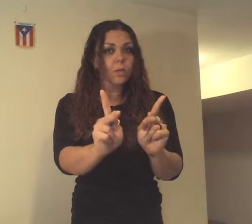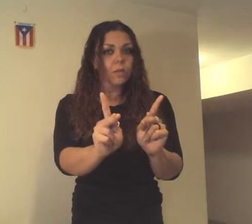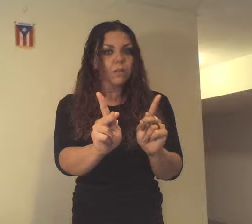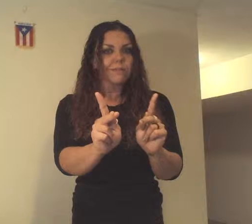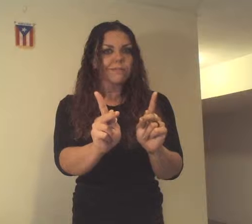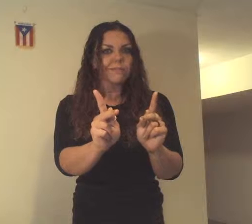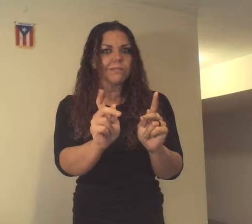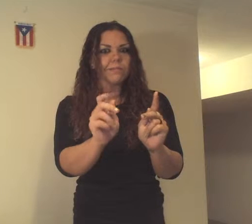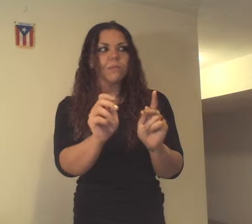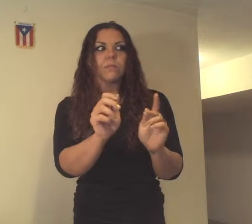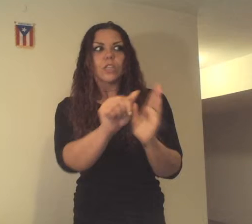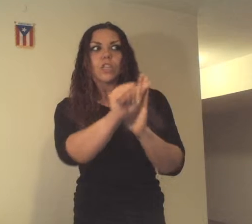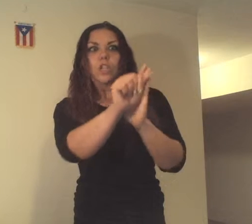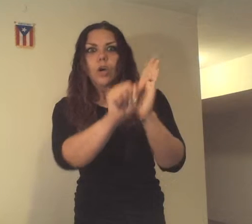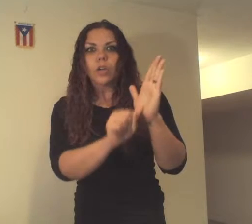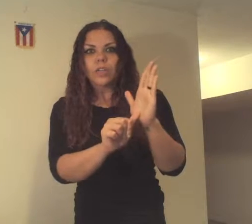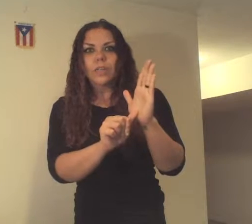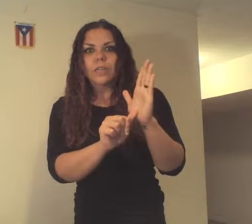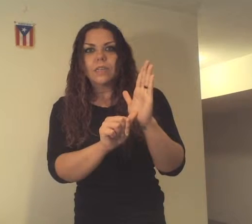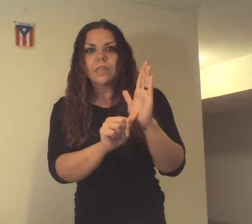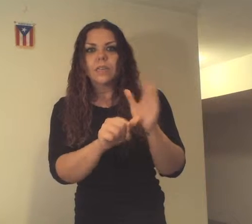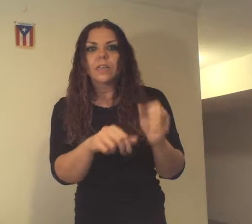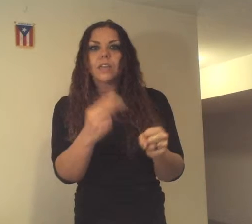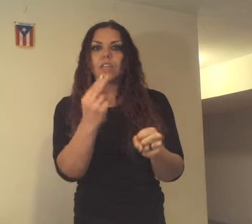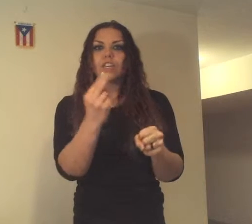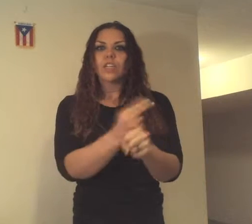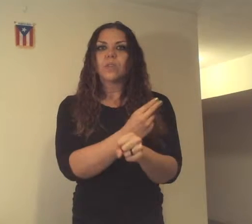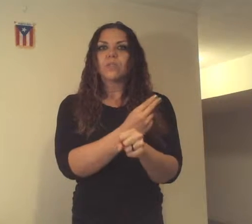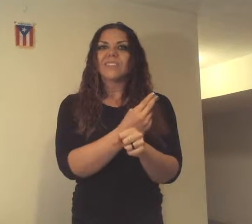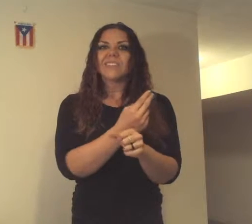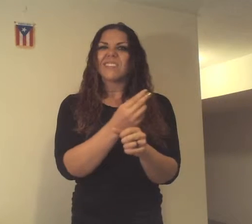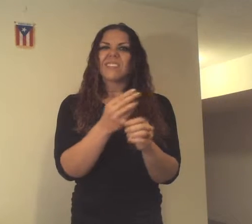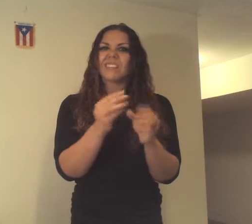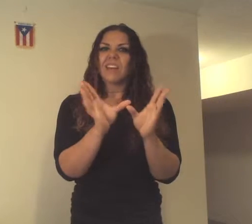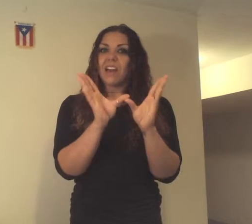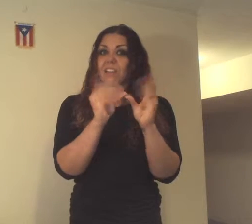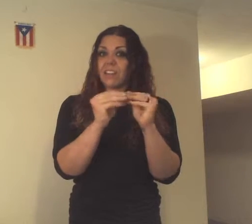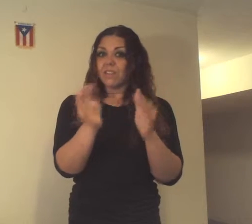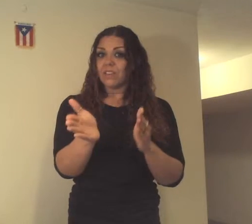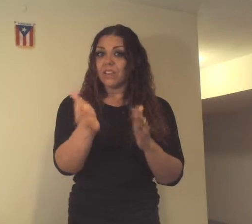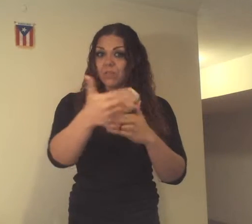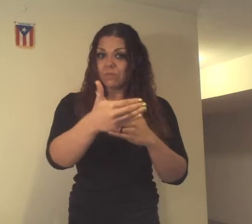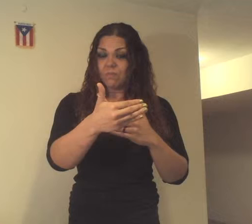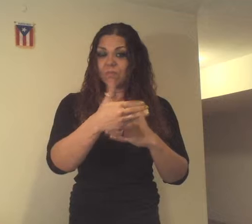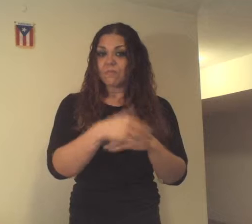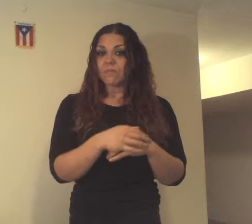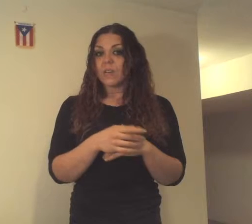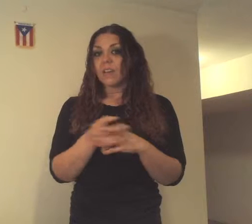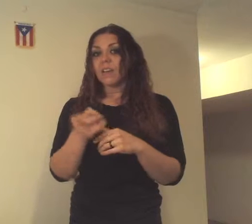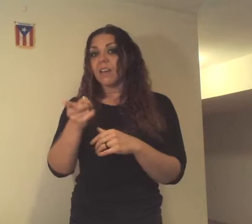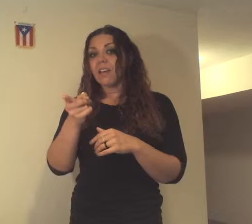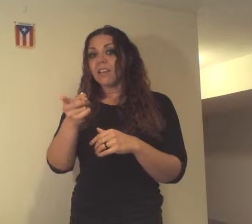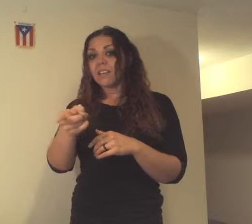surgery using video conferencing. So here's Alan teaching an English-speaking surgeon in